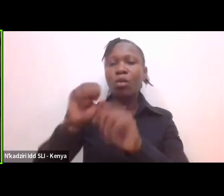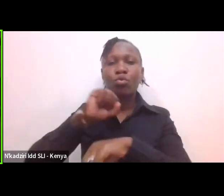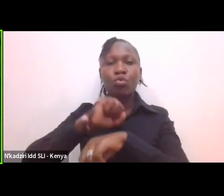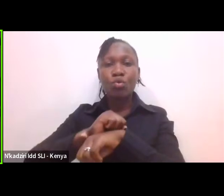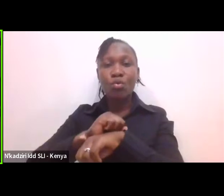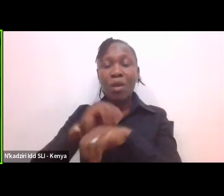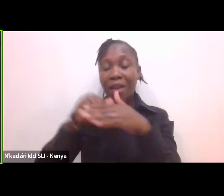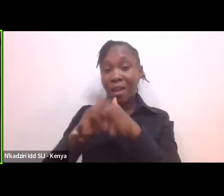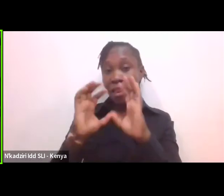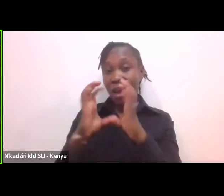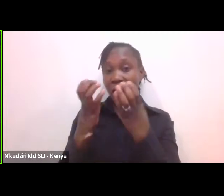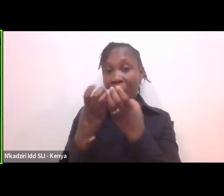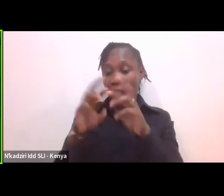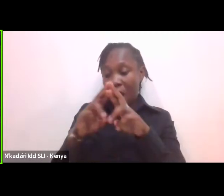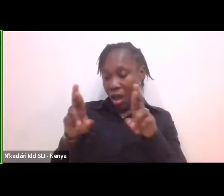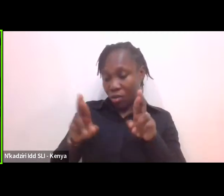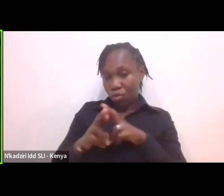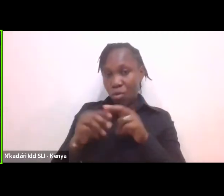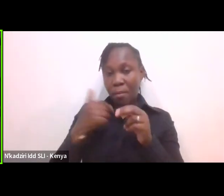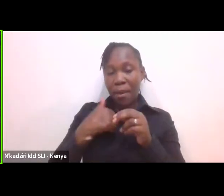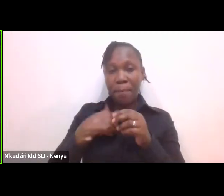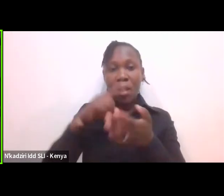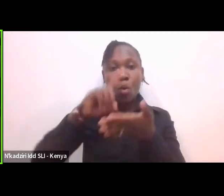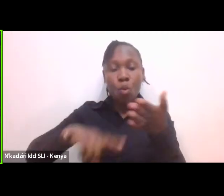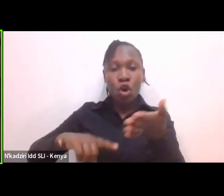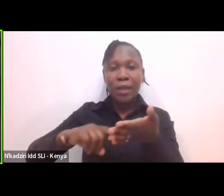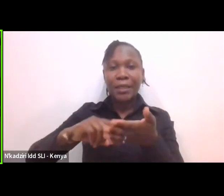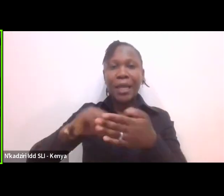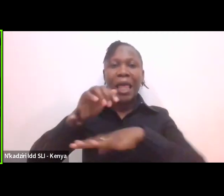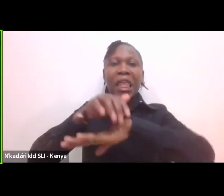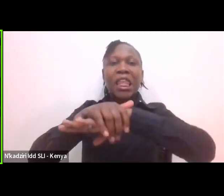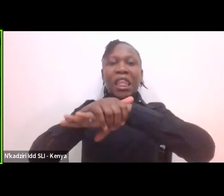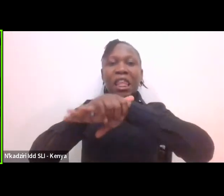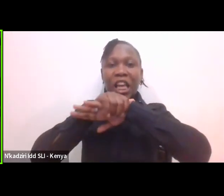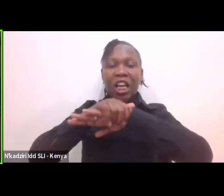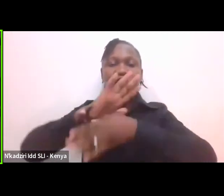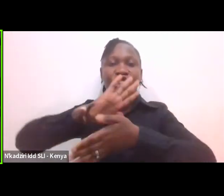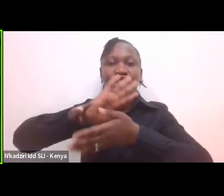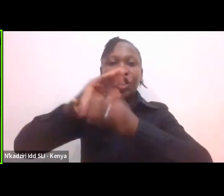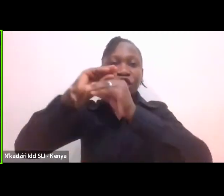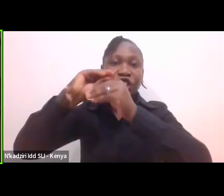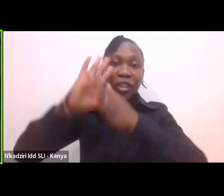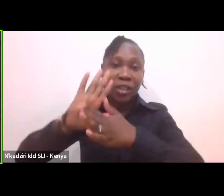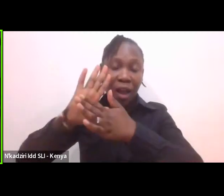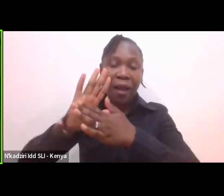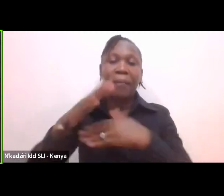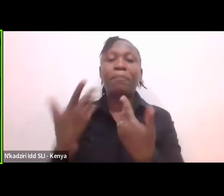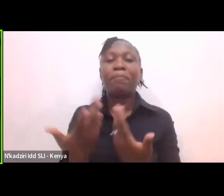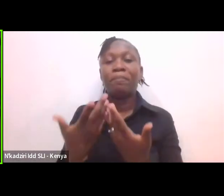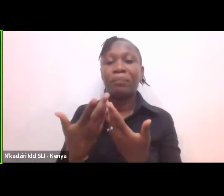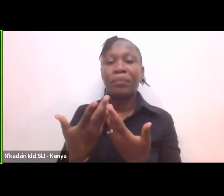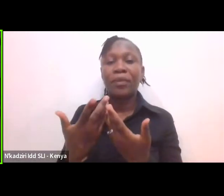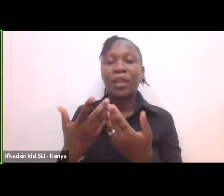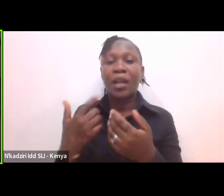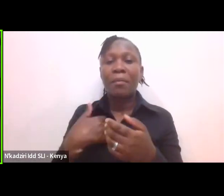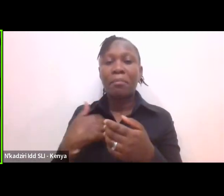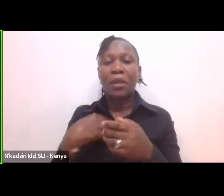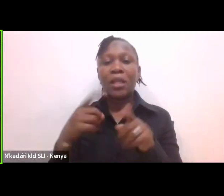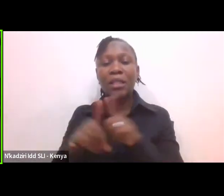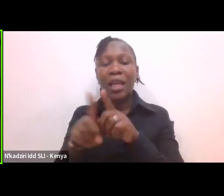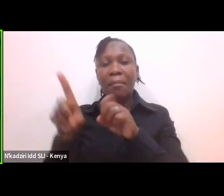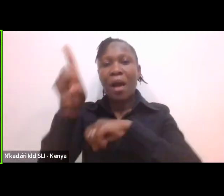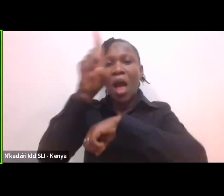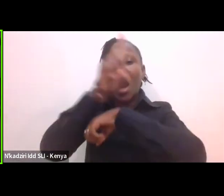English teacher for 15 years. I was the head of a boarding and day school. I've trained new heads